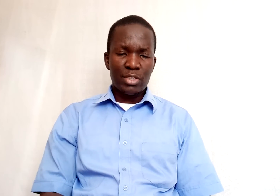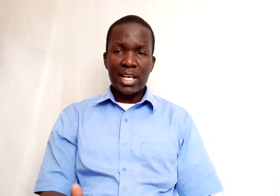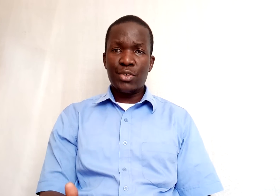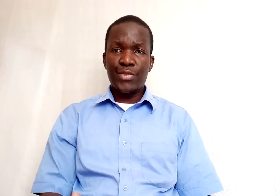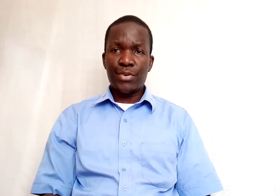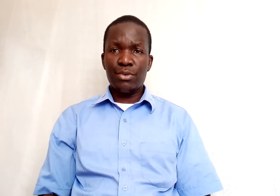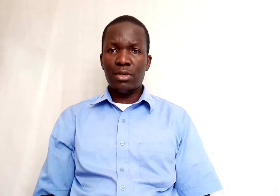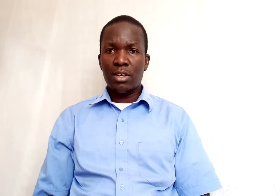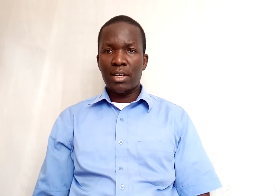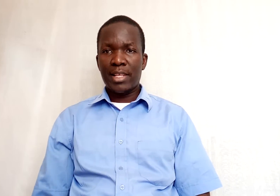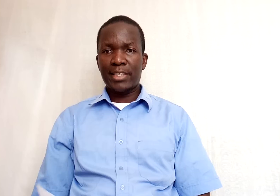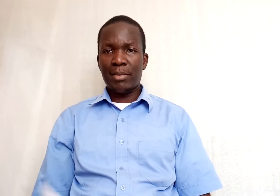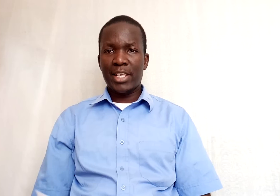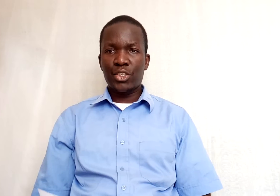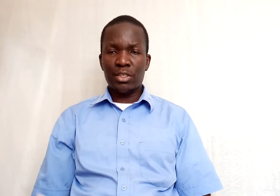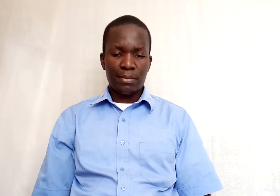take you through the examination,